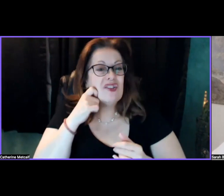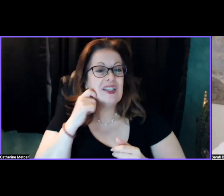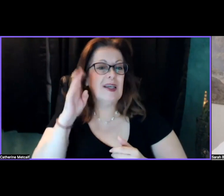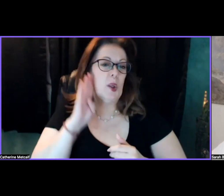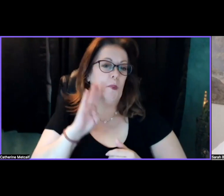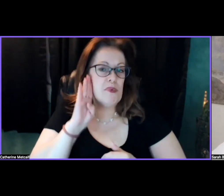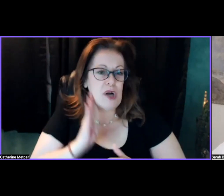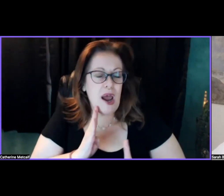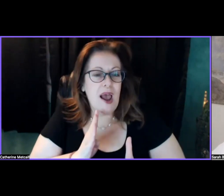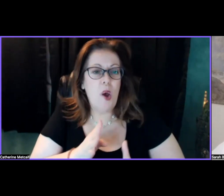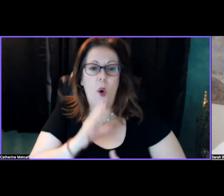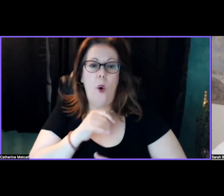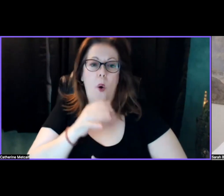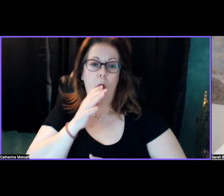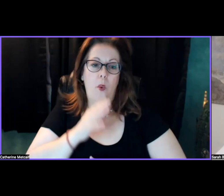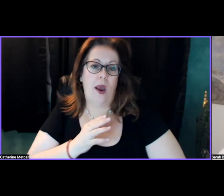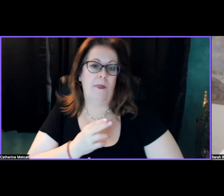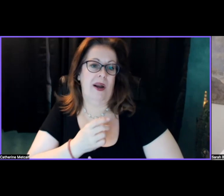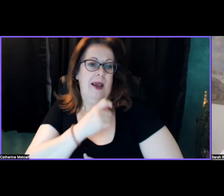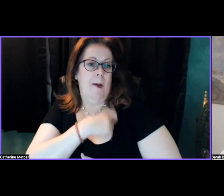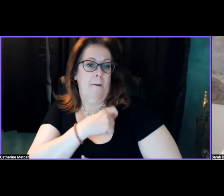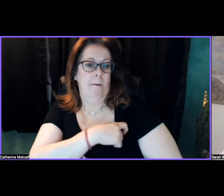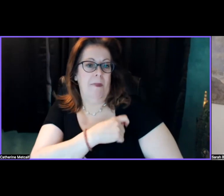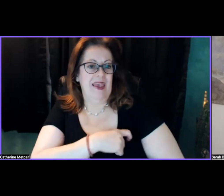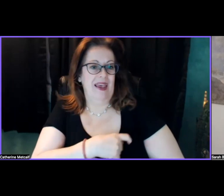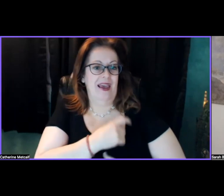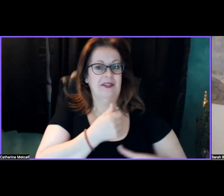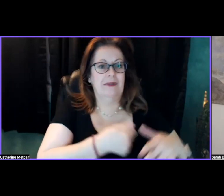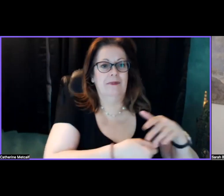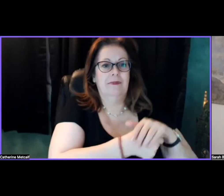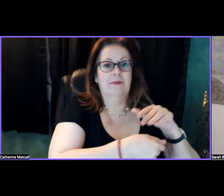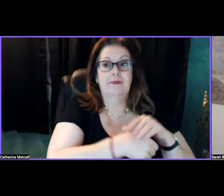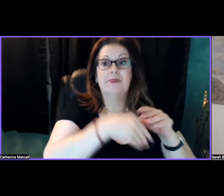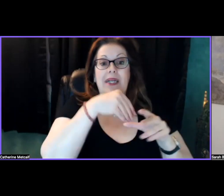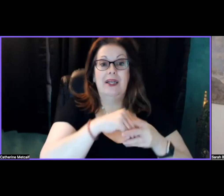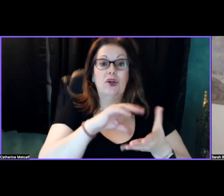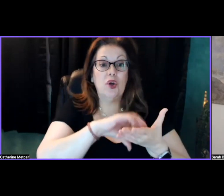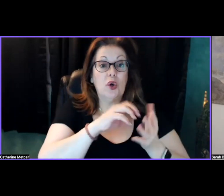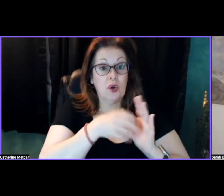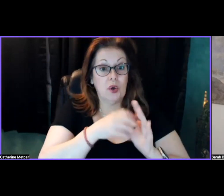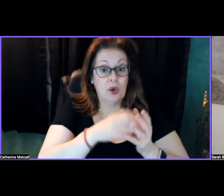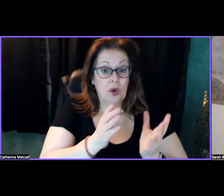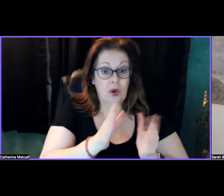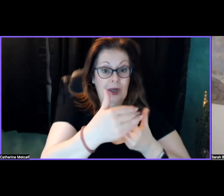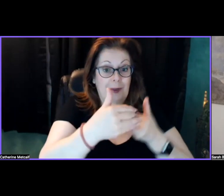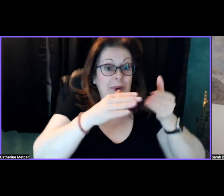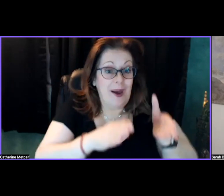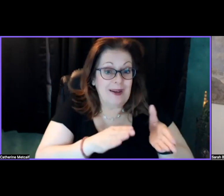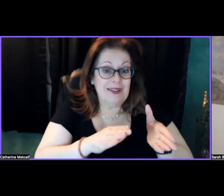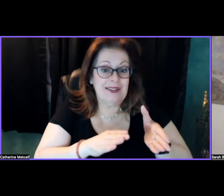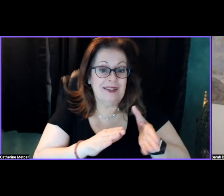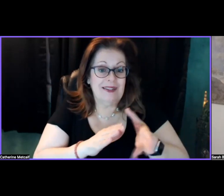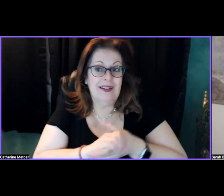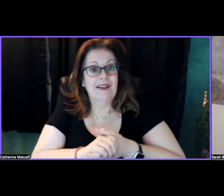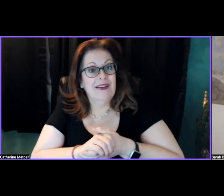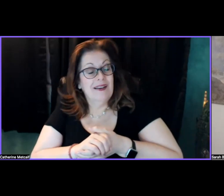women stash lapel pins like Santa in cookie tins. And I have started collecting words and